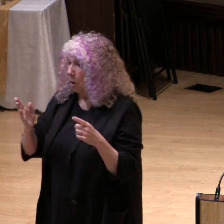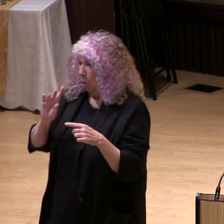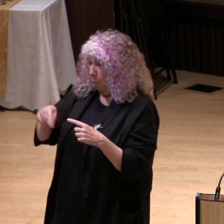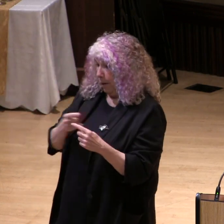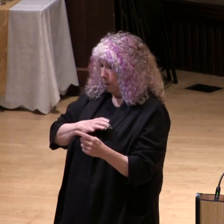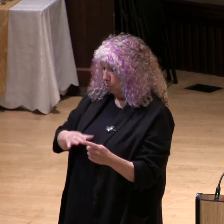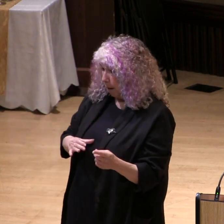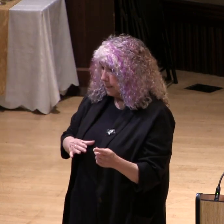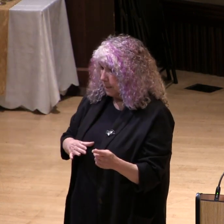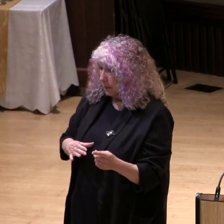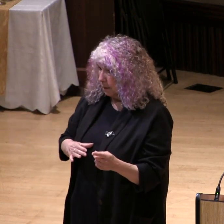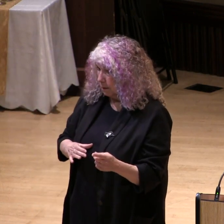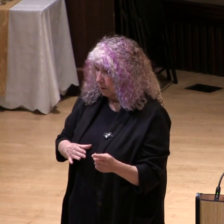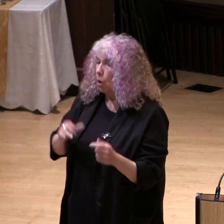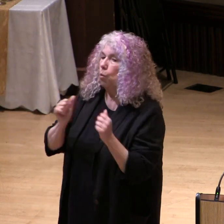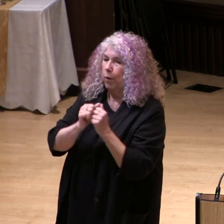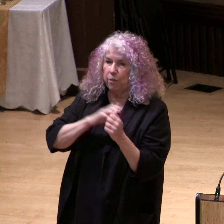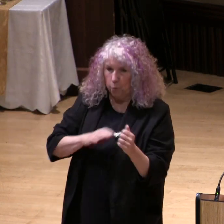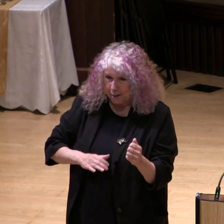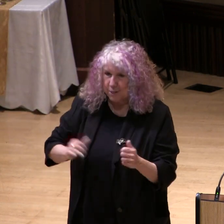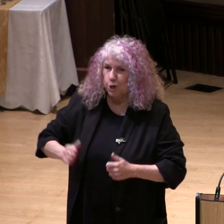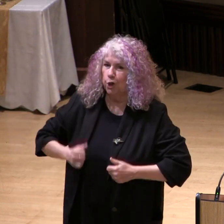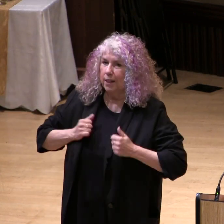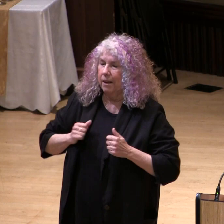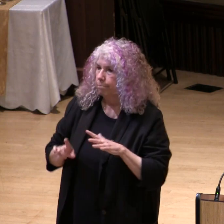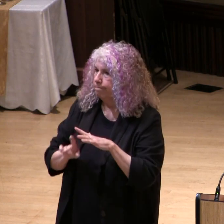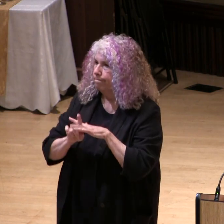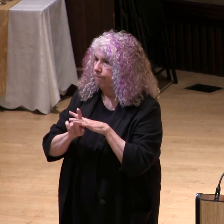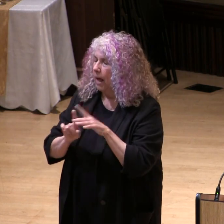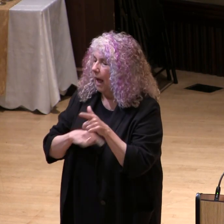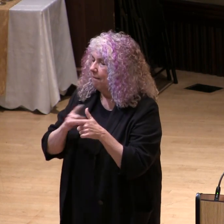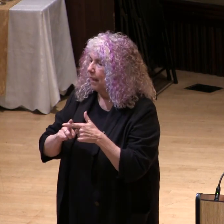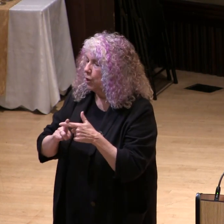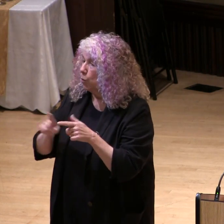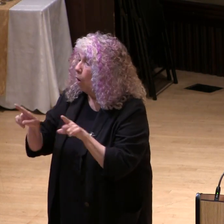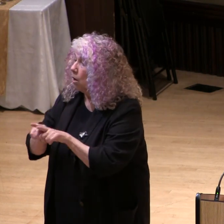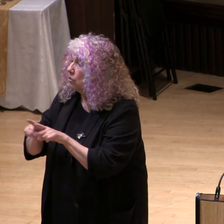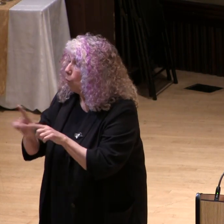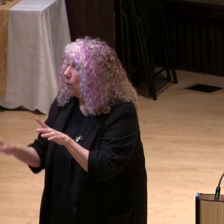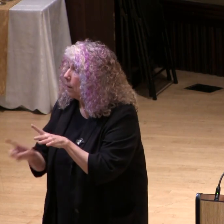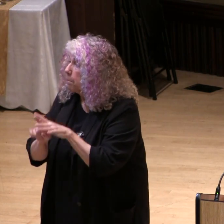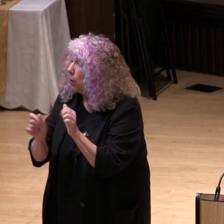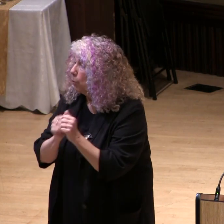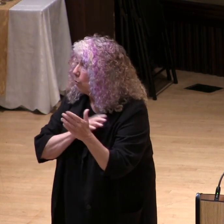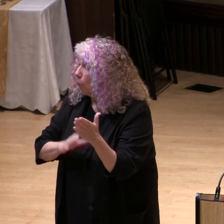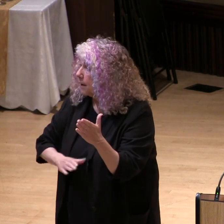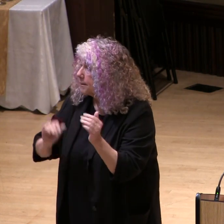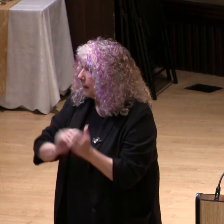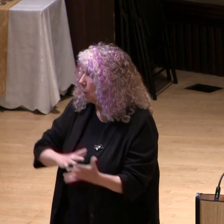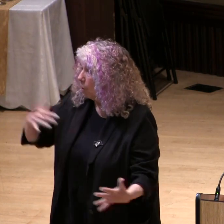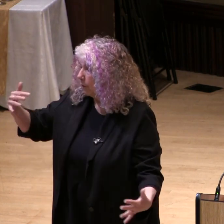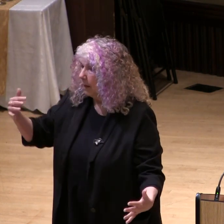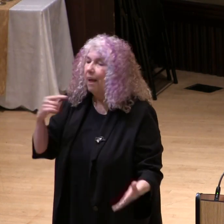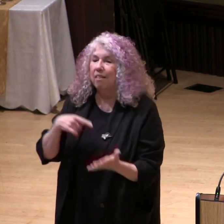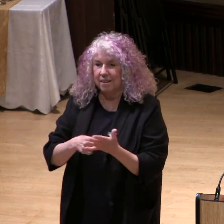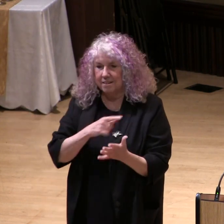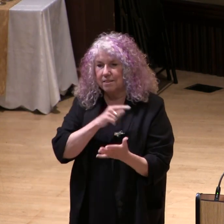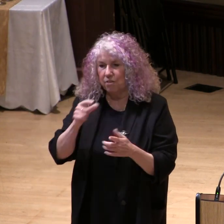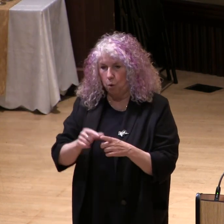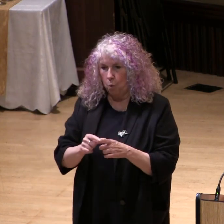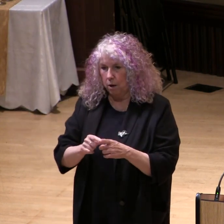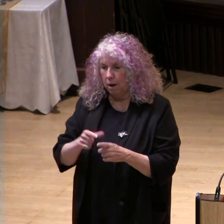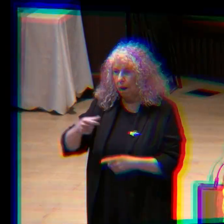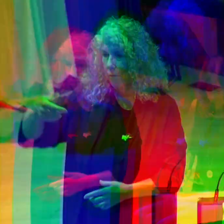When Christ, with Christ, your life appears, then you too will appear with him in glory. This is the word